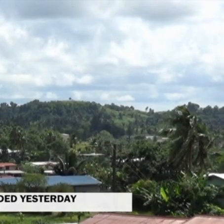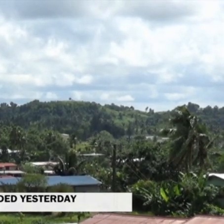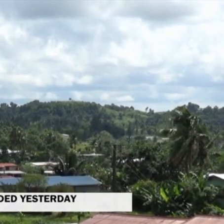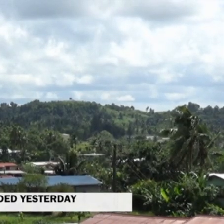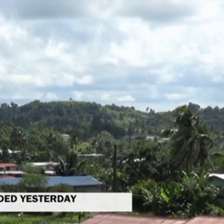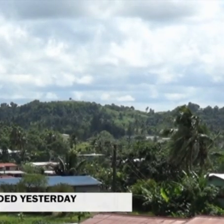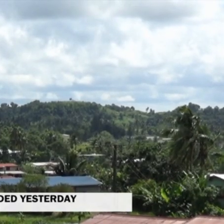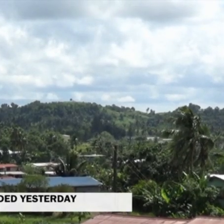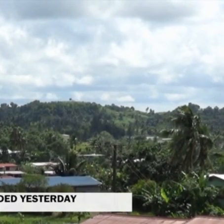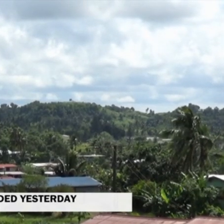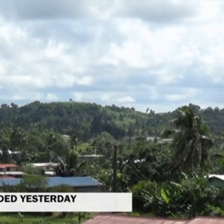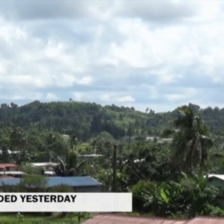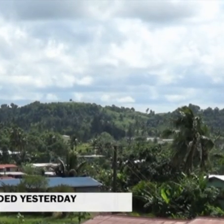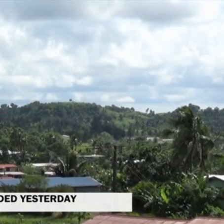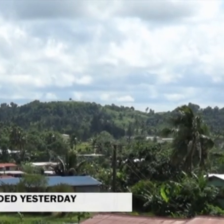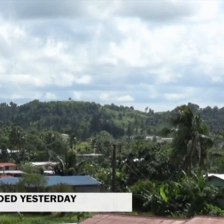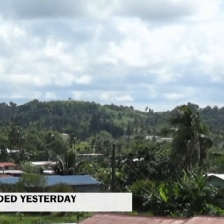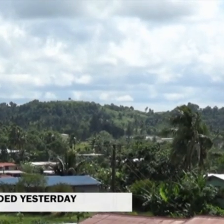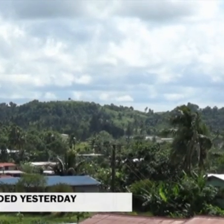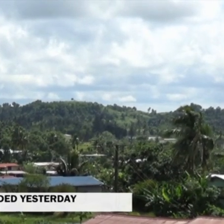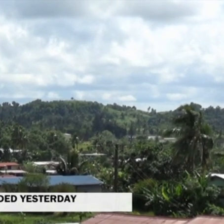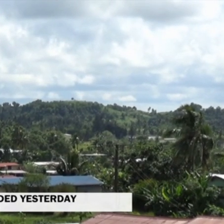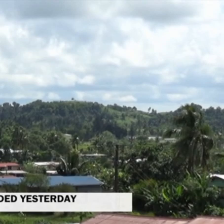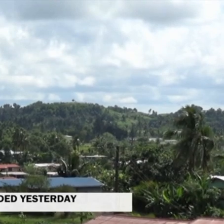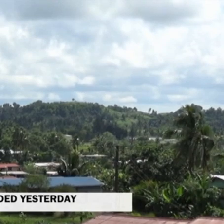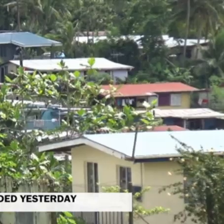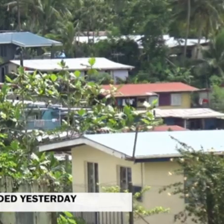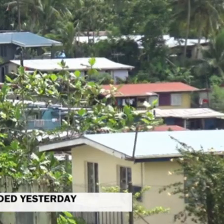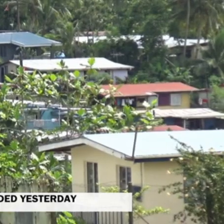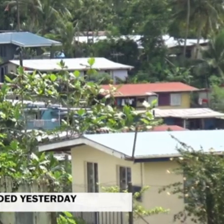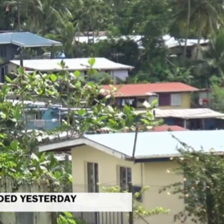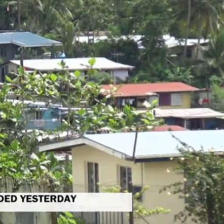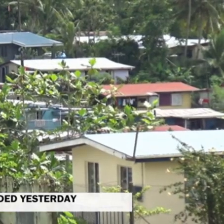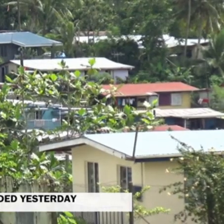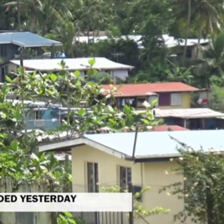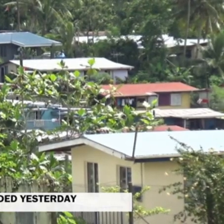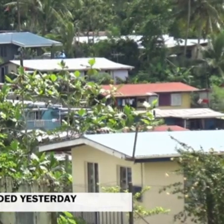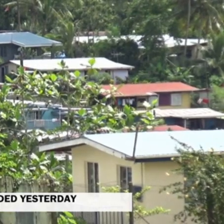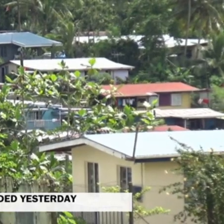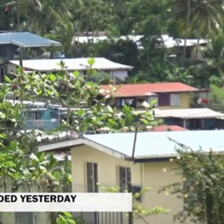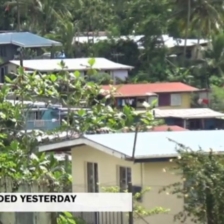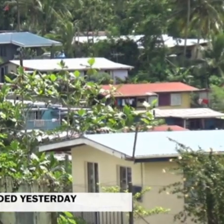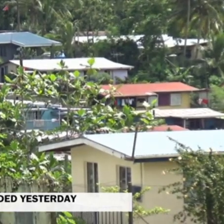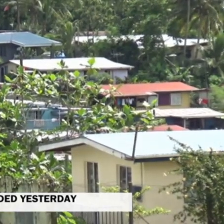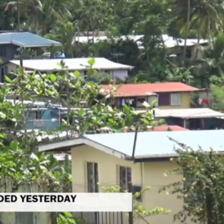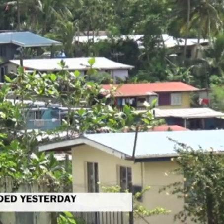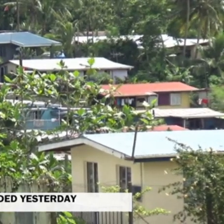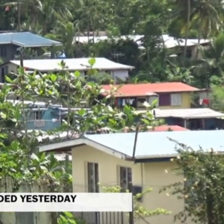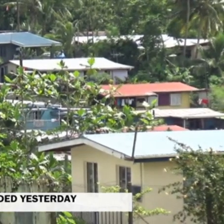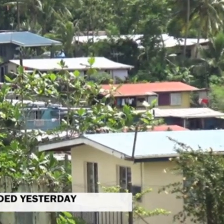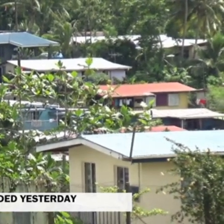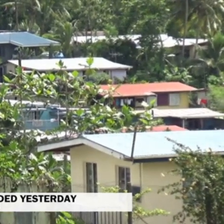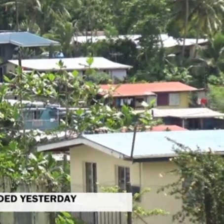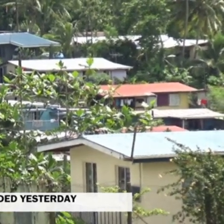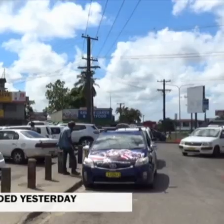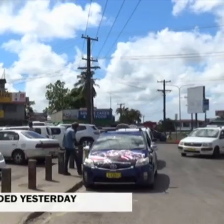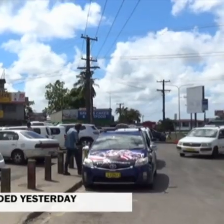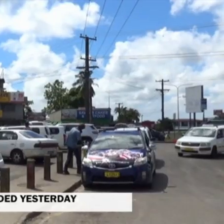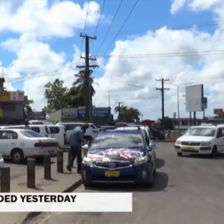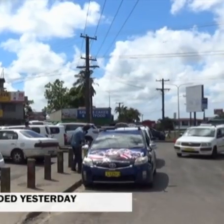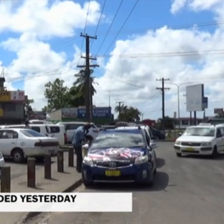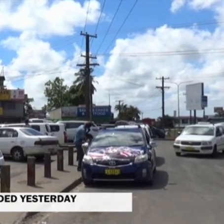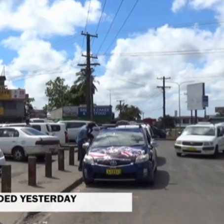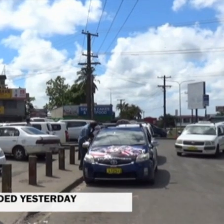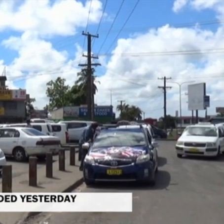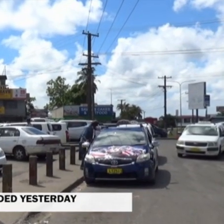while investigation continues. The woman presented herself at the Makoi Health Center. The center has been closed as the